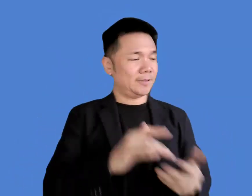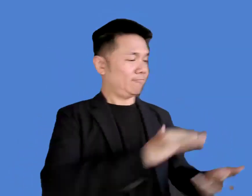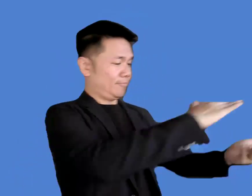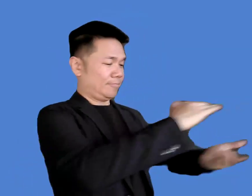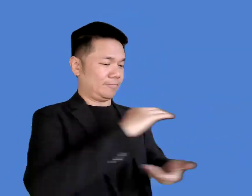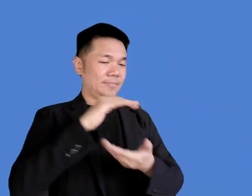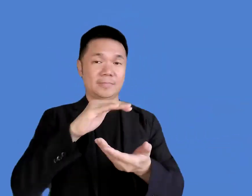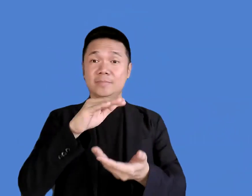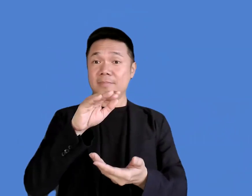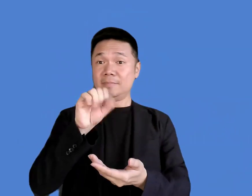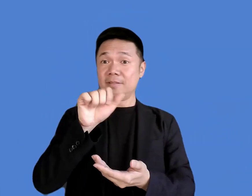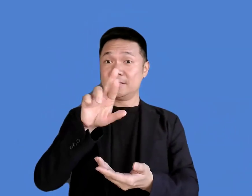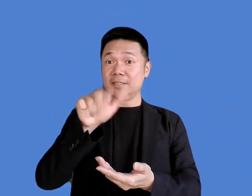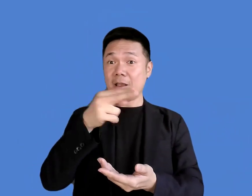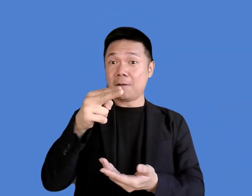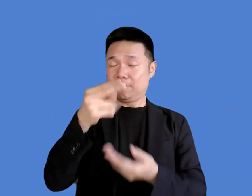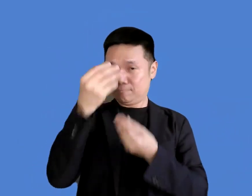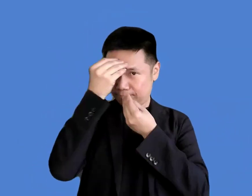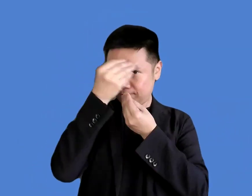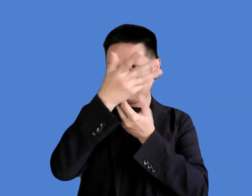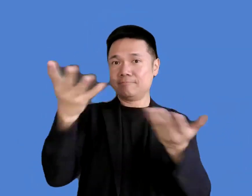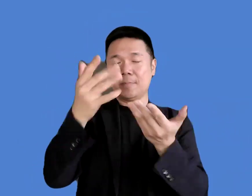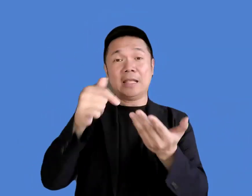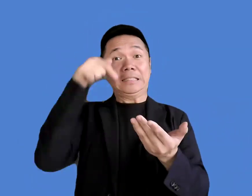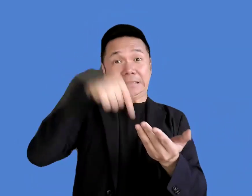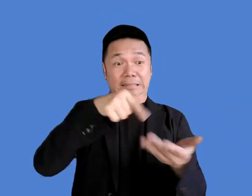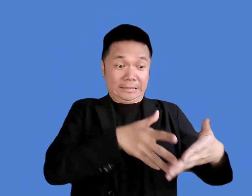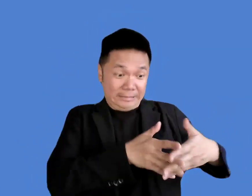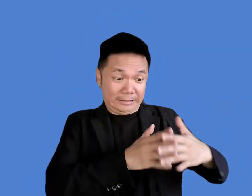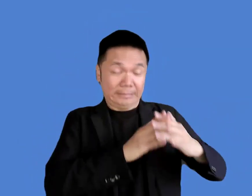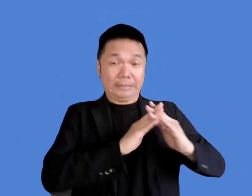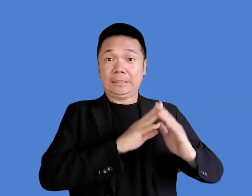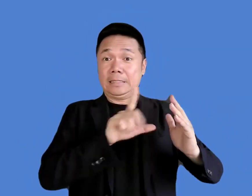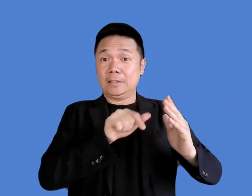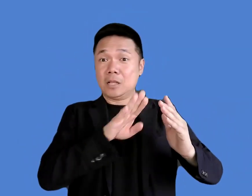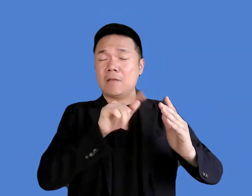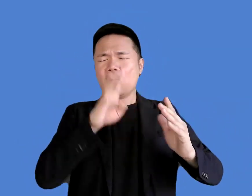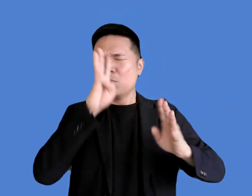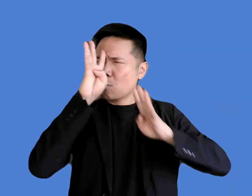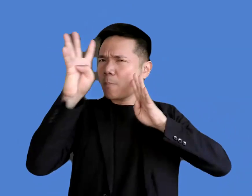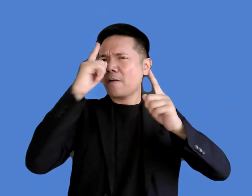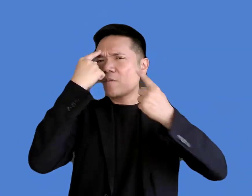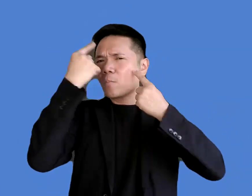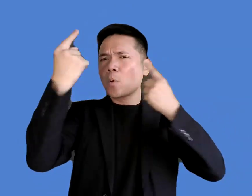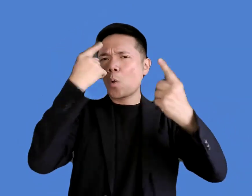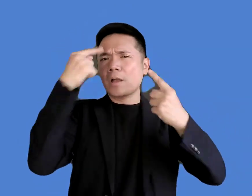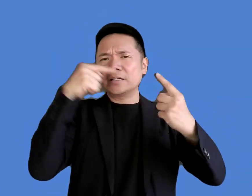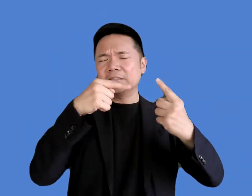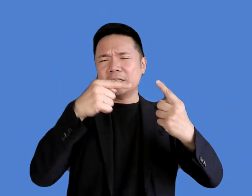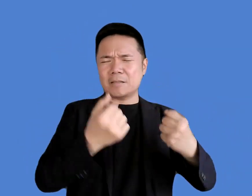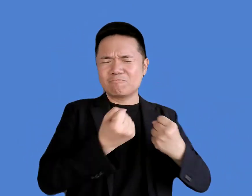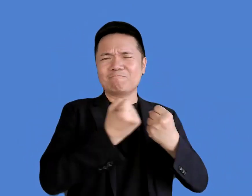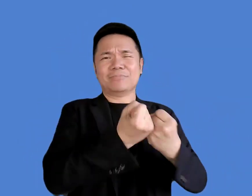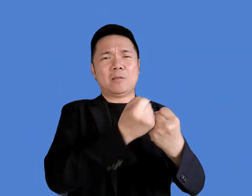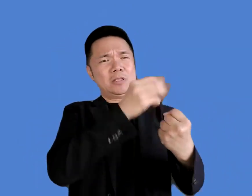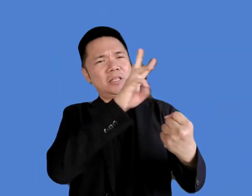Goulding's, words where she said, this lab is innovation and impact powered by webs. I think that